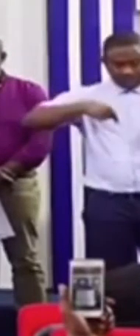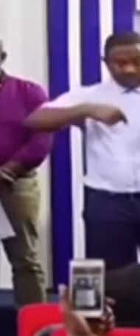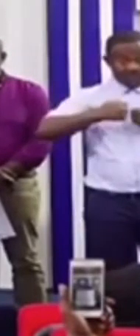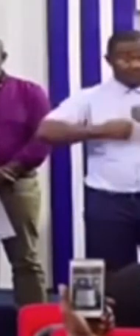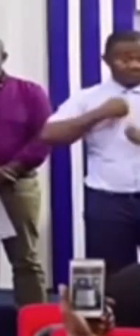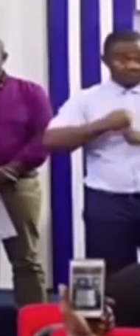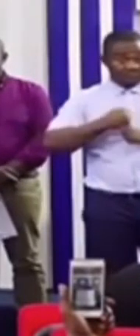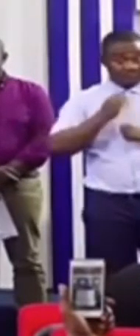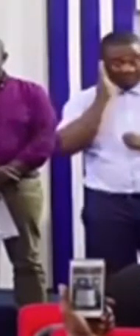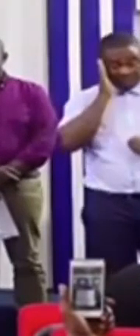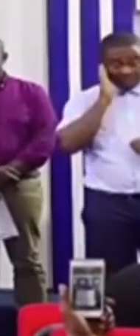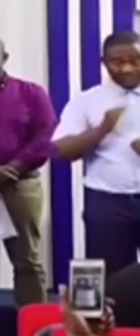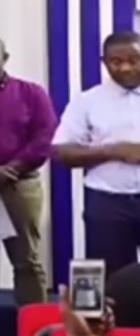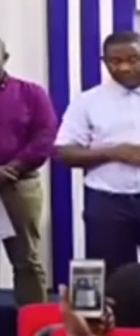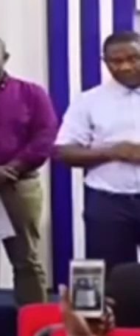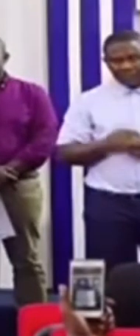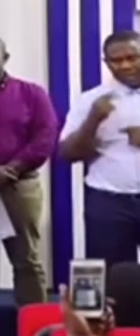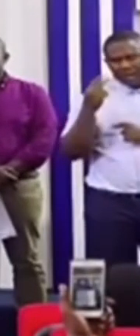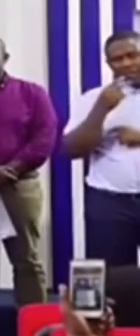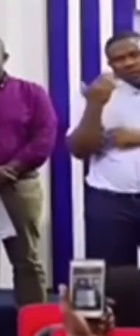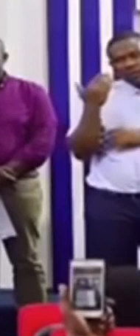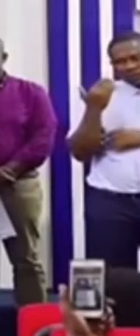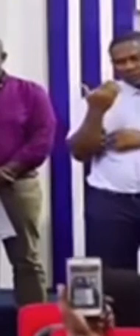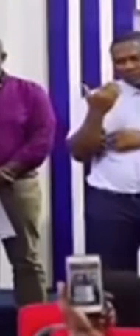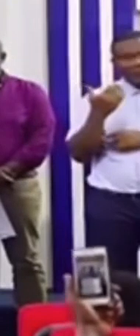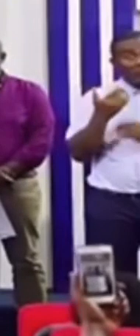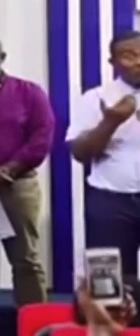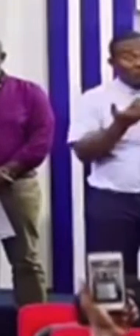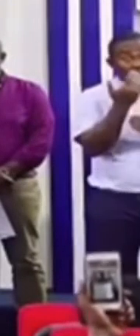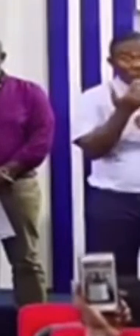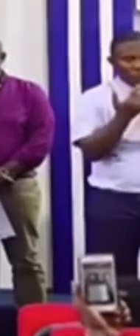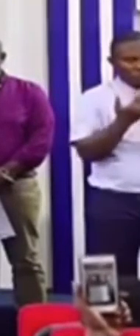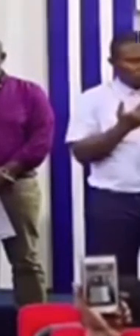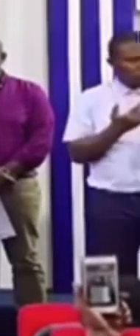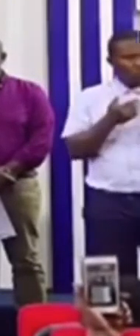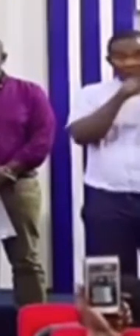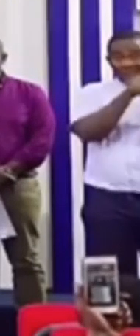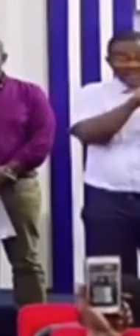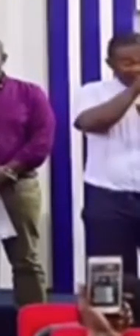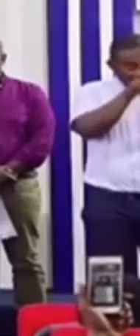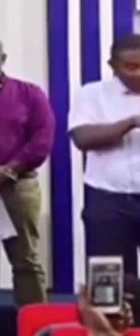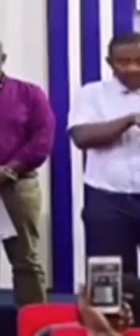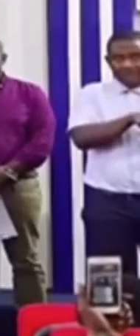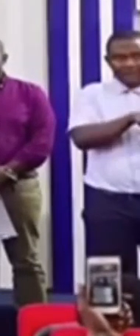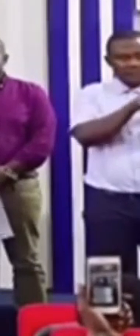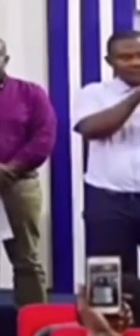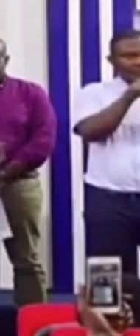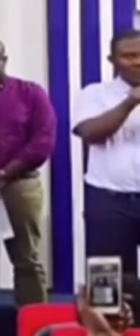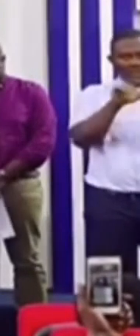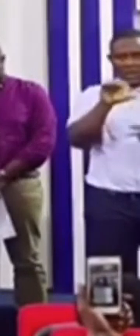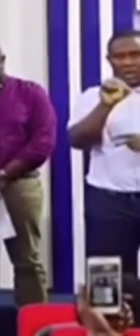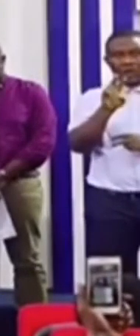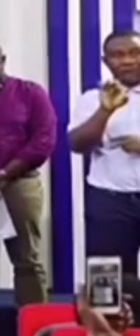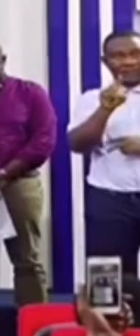2 days ago, not too far, two more cases were confirmed as